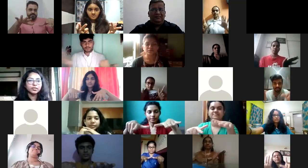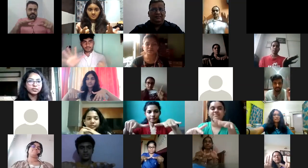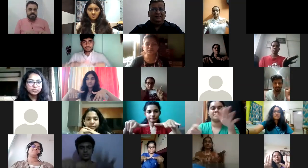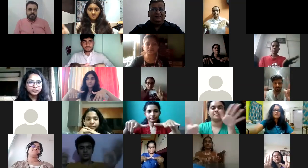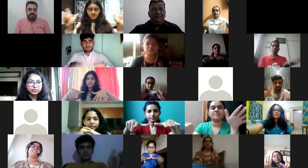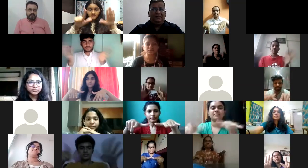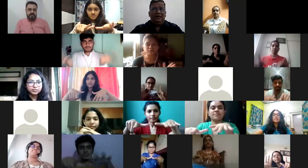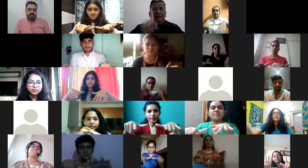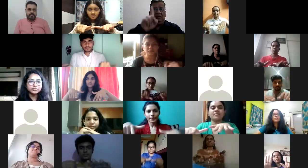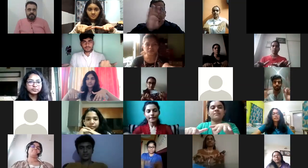7.